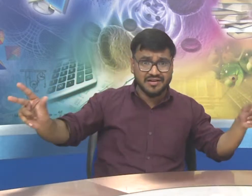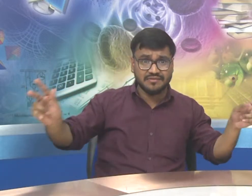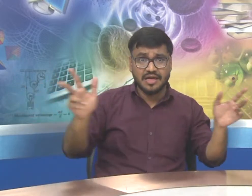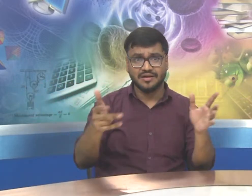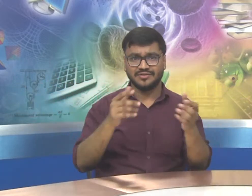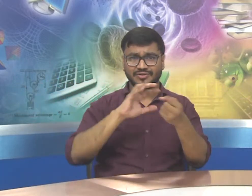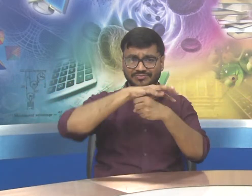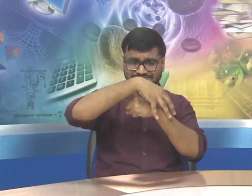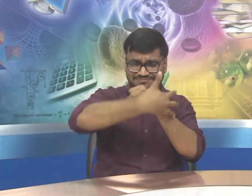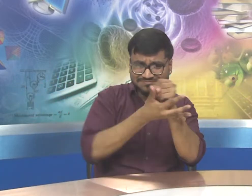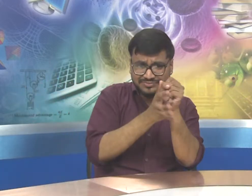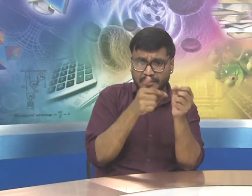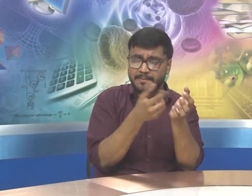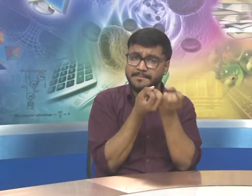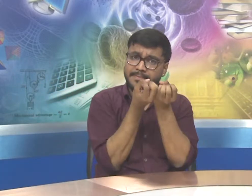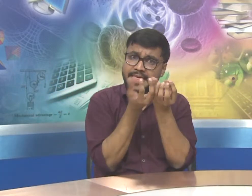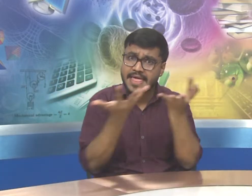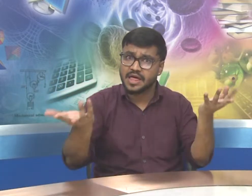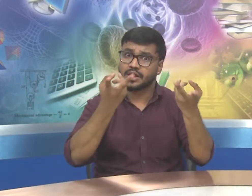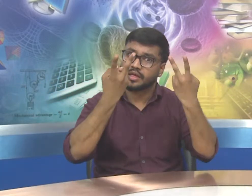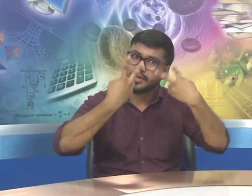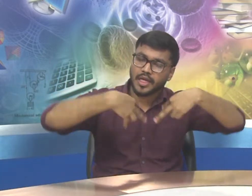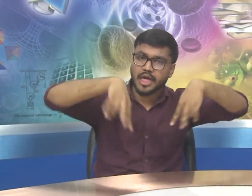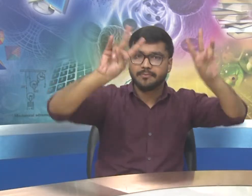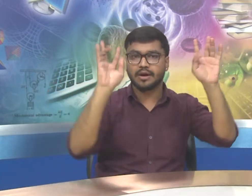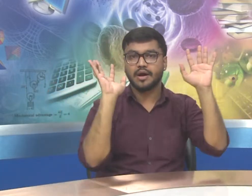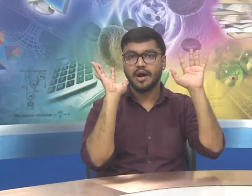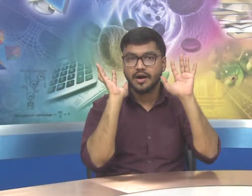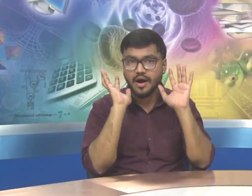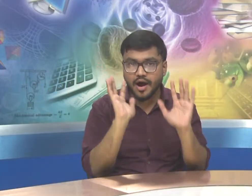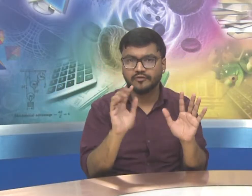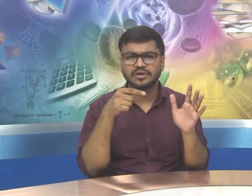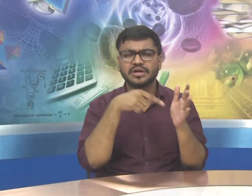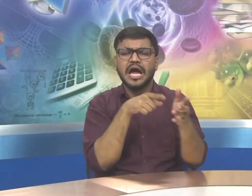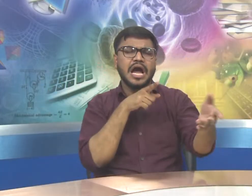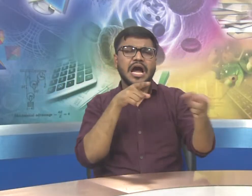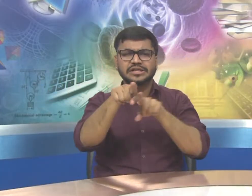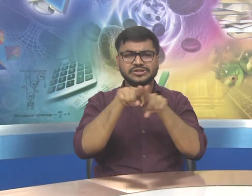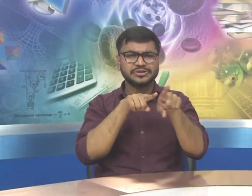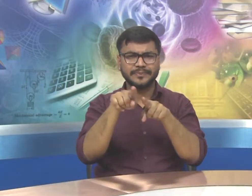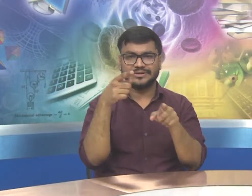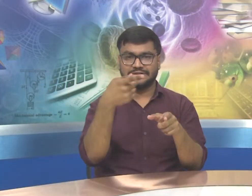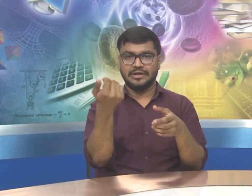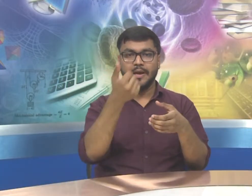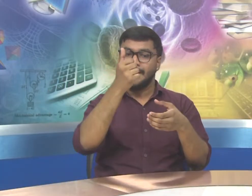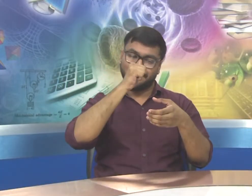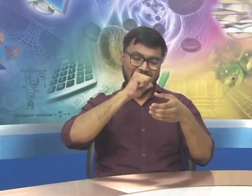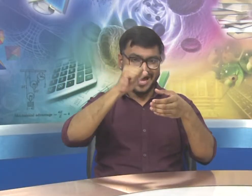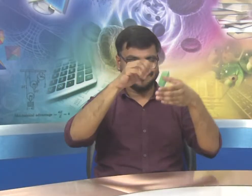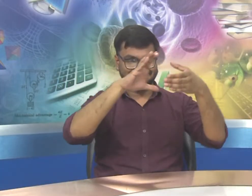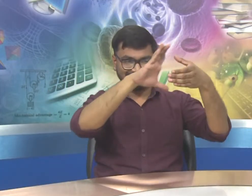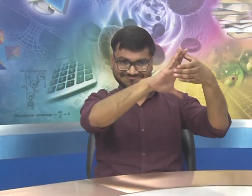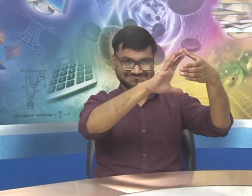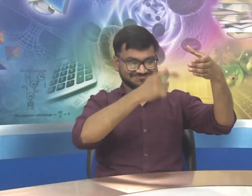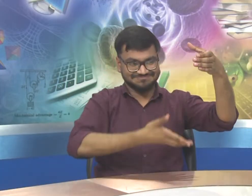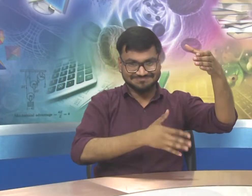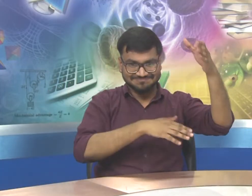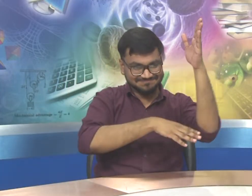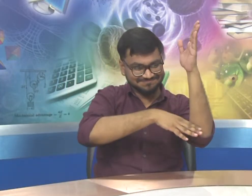1 teaspoon of water has more atoms than the Atlantic Ocean has